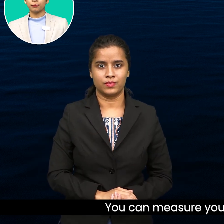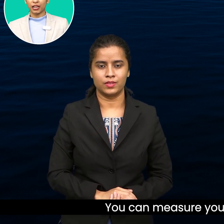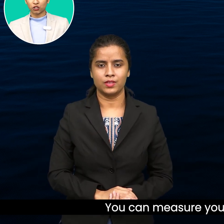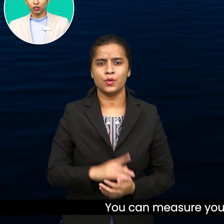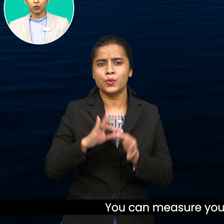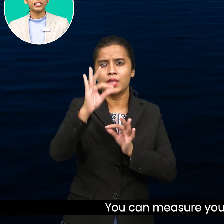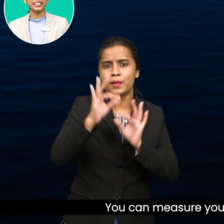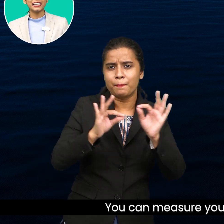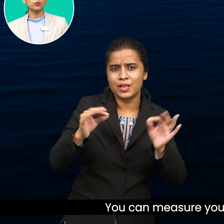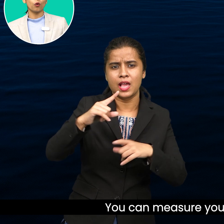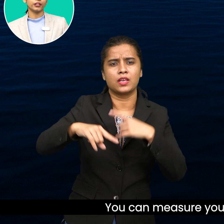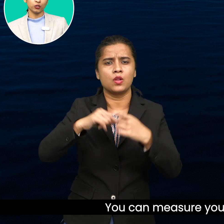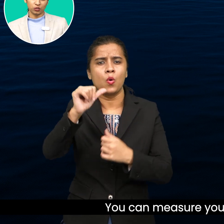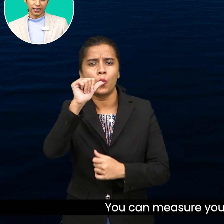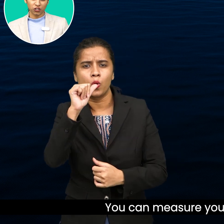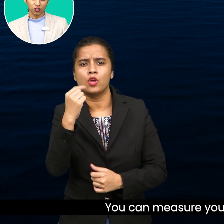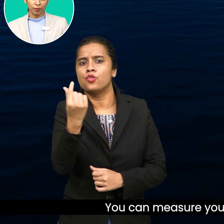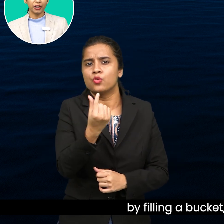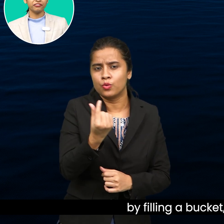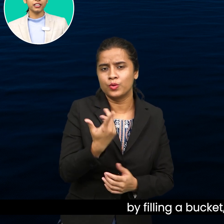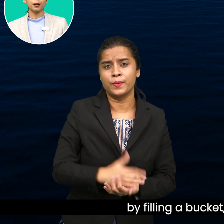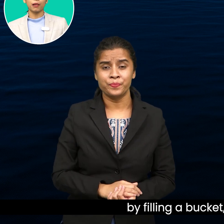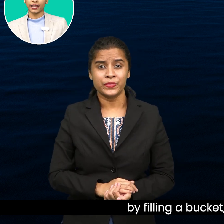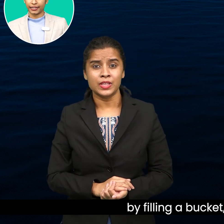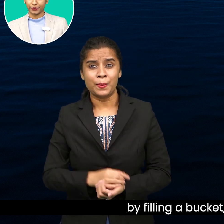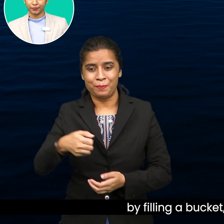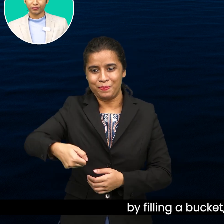You can measure your daily water usage